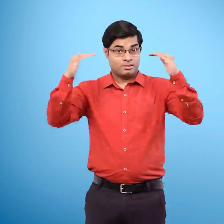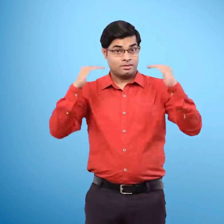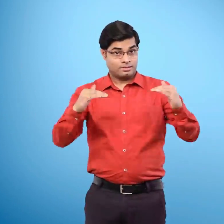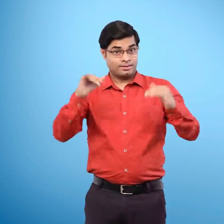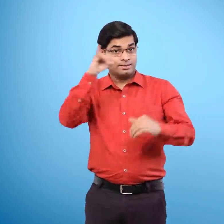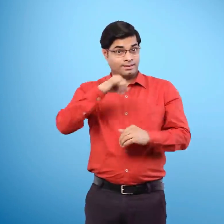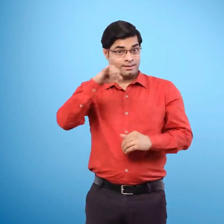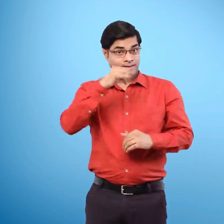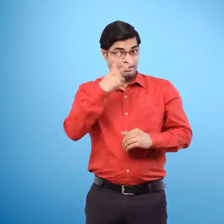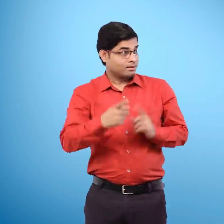Row 6.